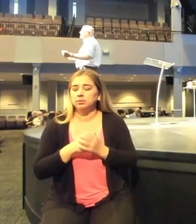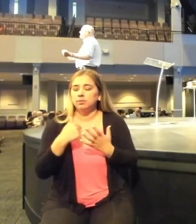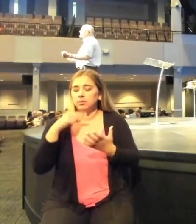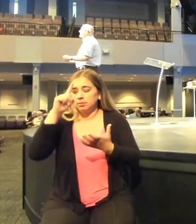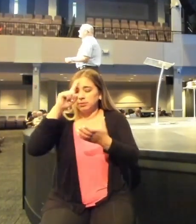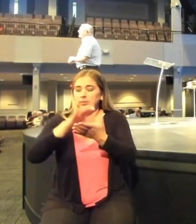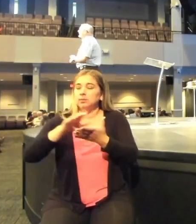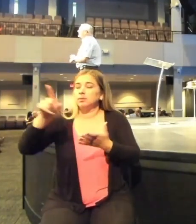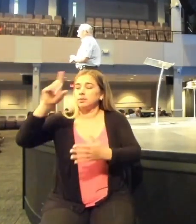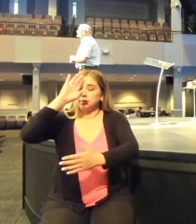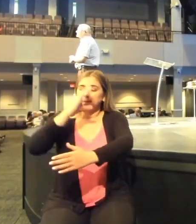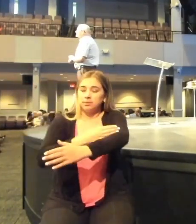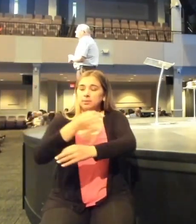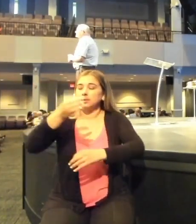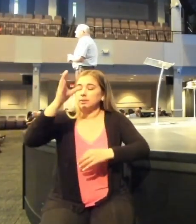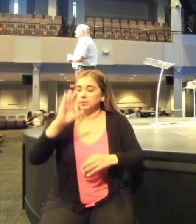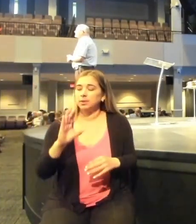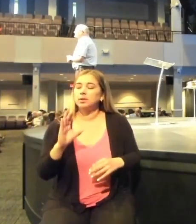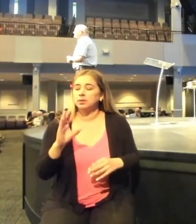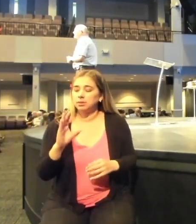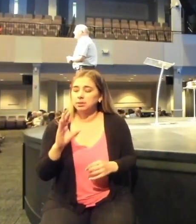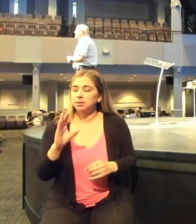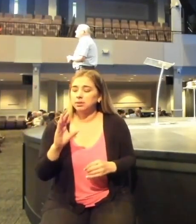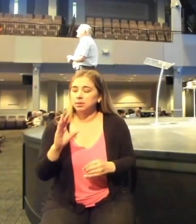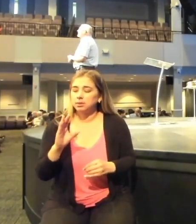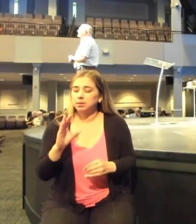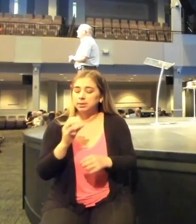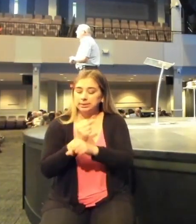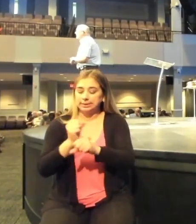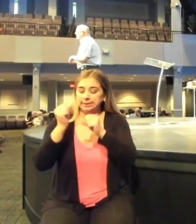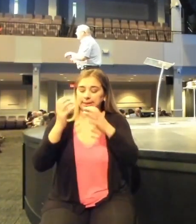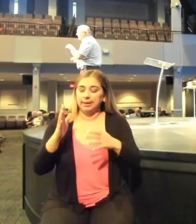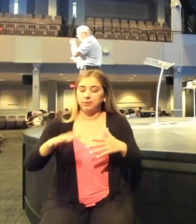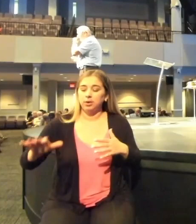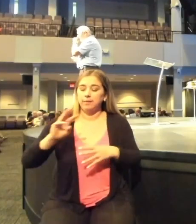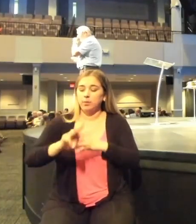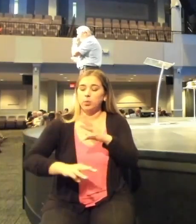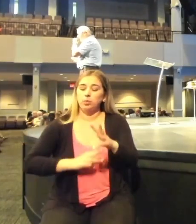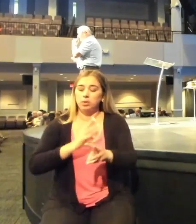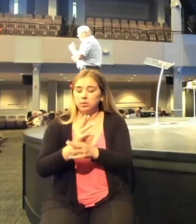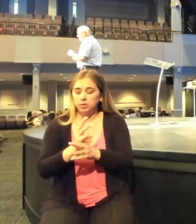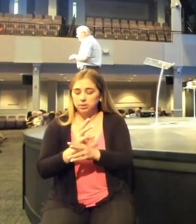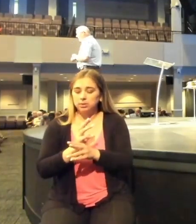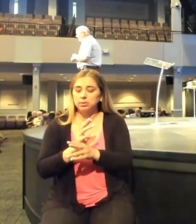I believe you're the Son of God, the Savior of the world.